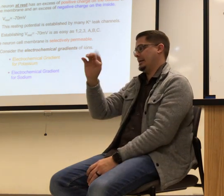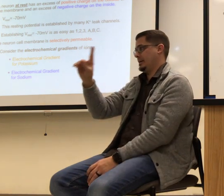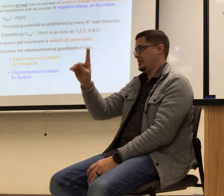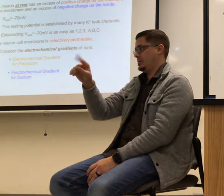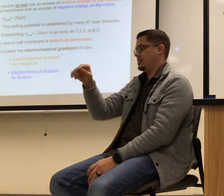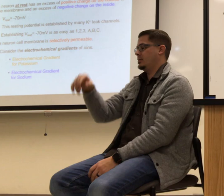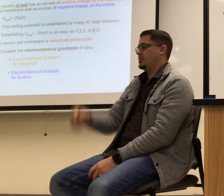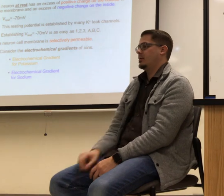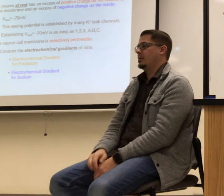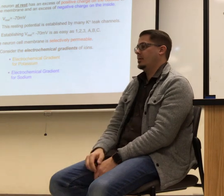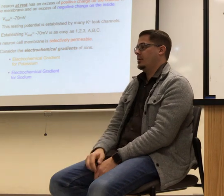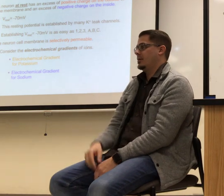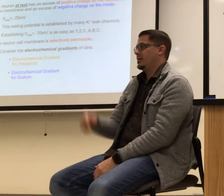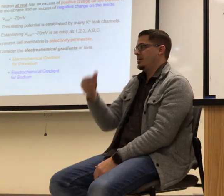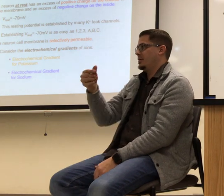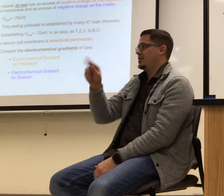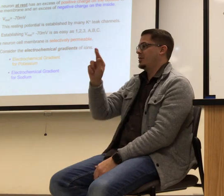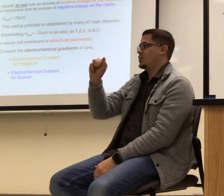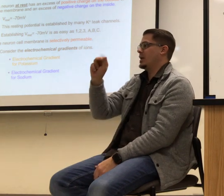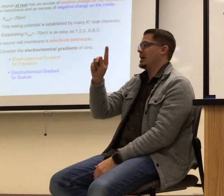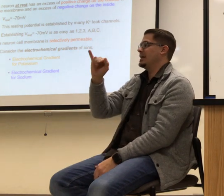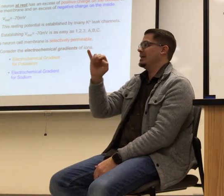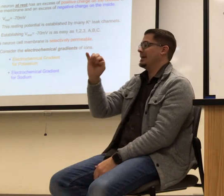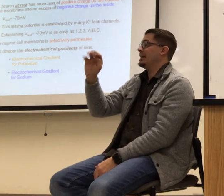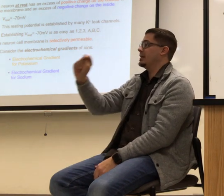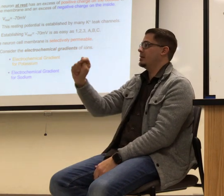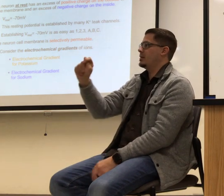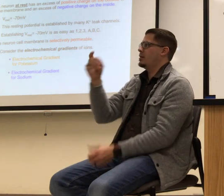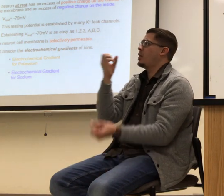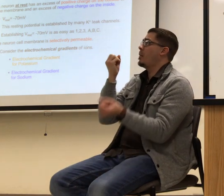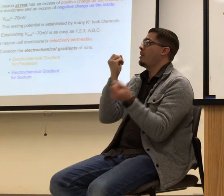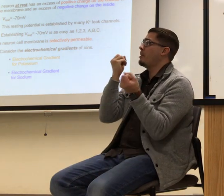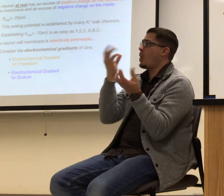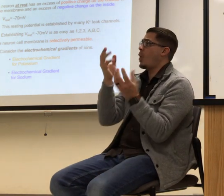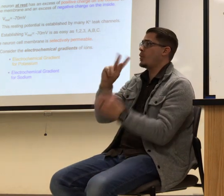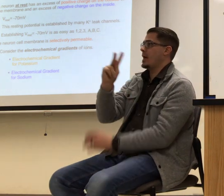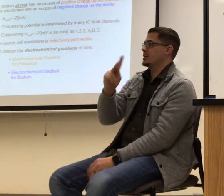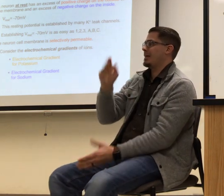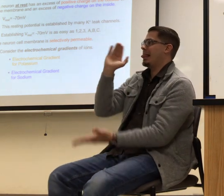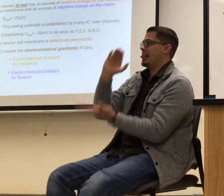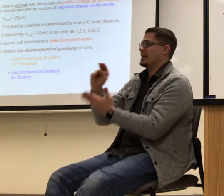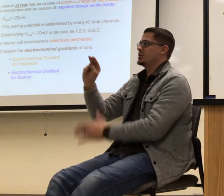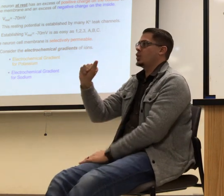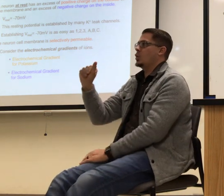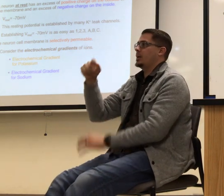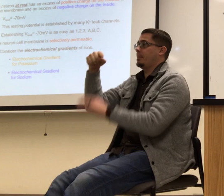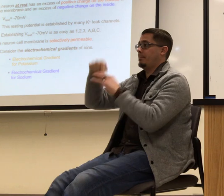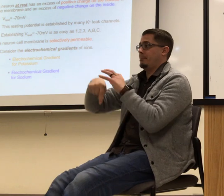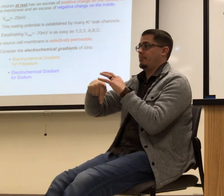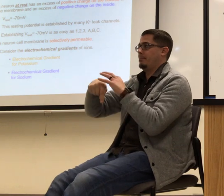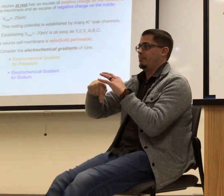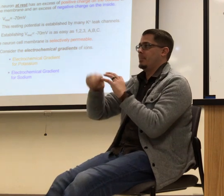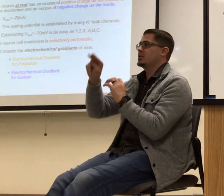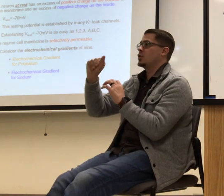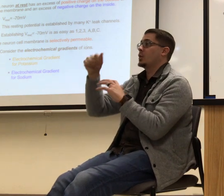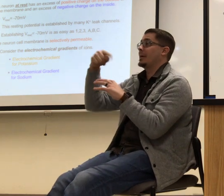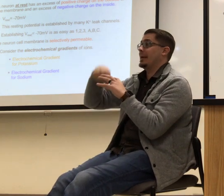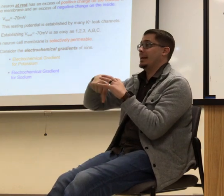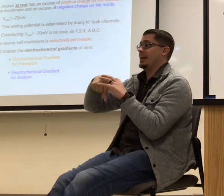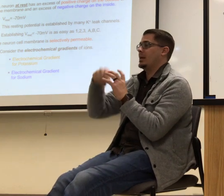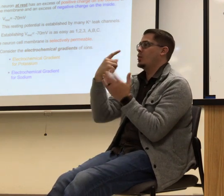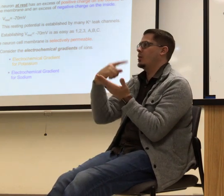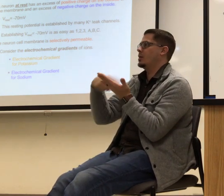Turns out there's many more of the potassium ones, and there's less of the sodium ones. But anyways, let me talk about